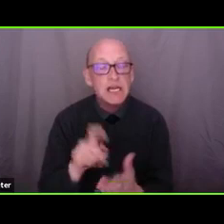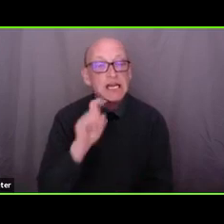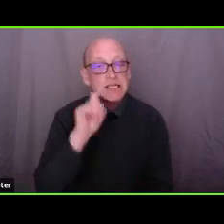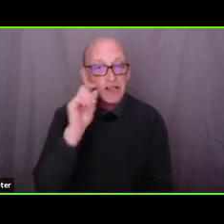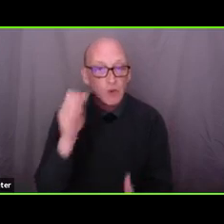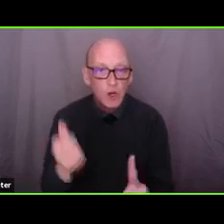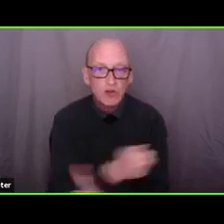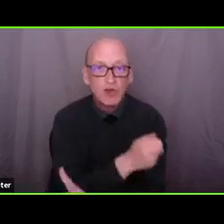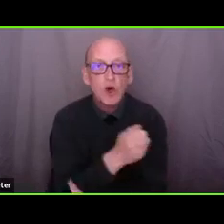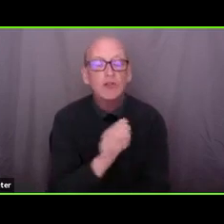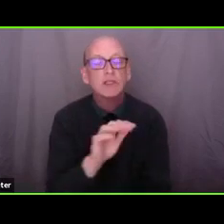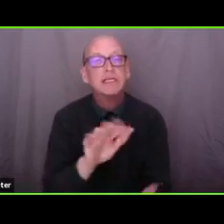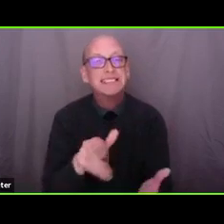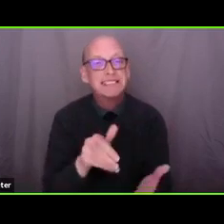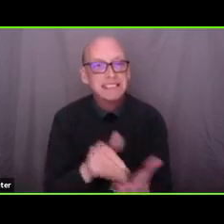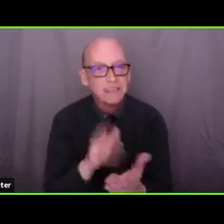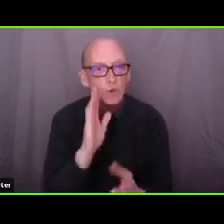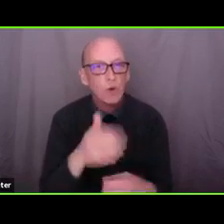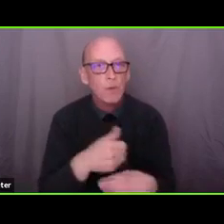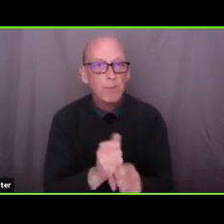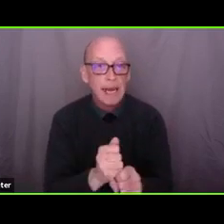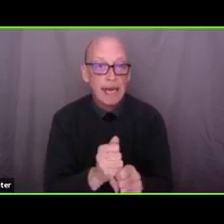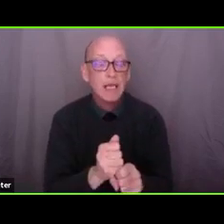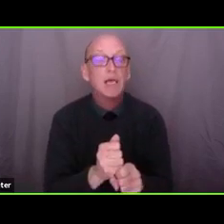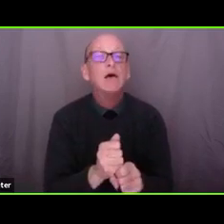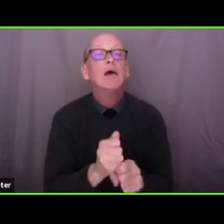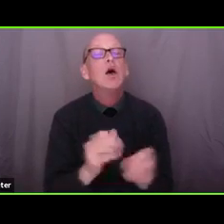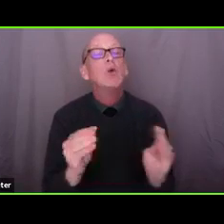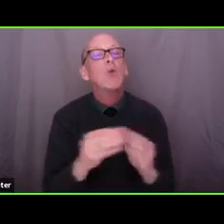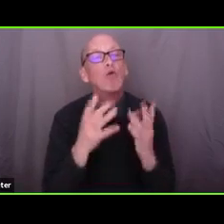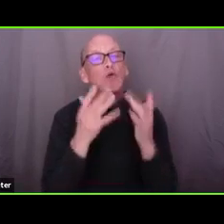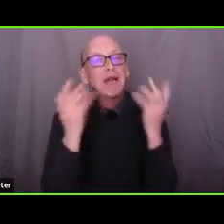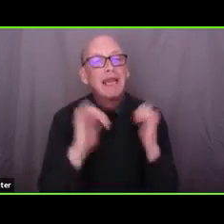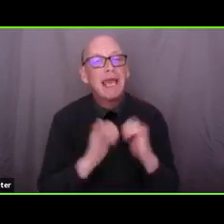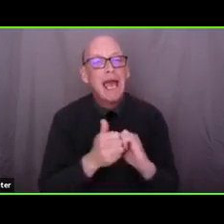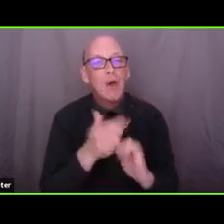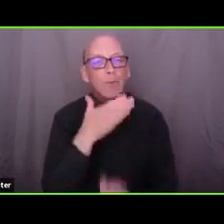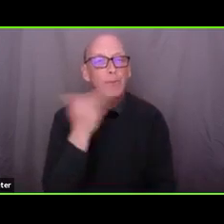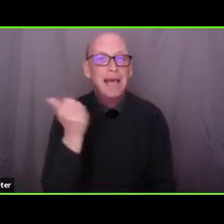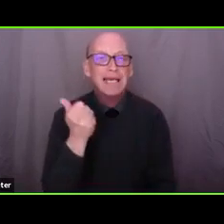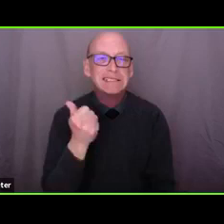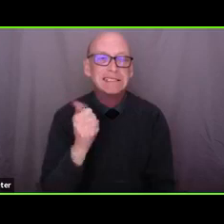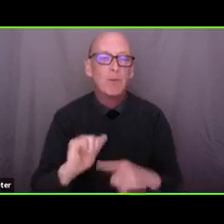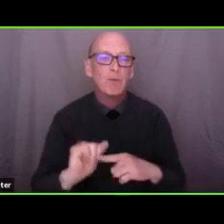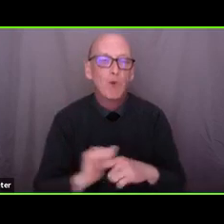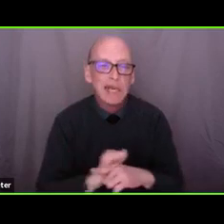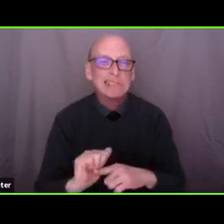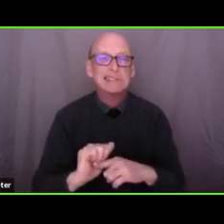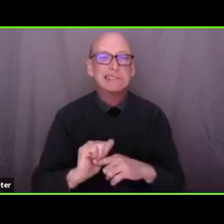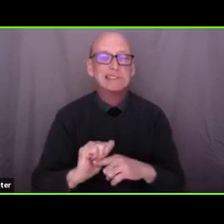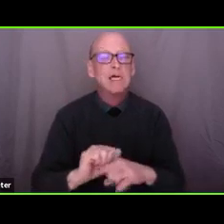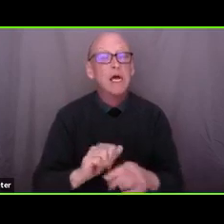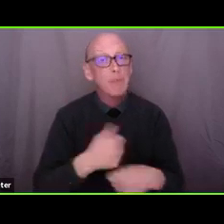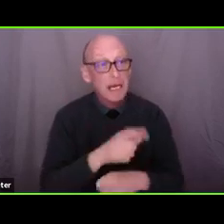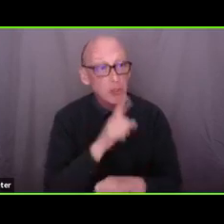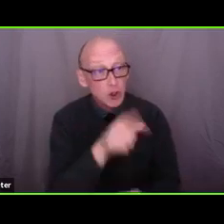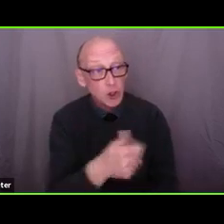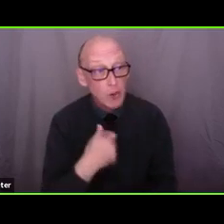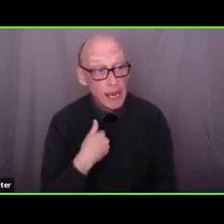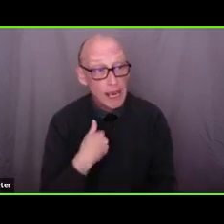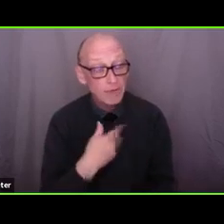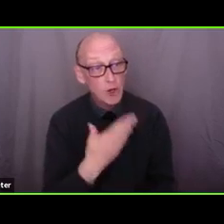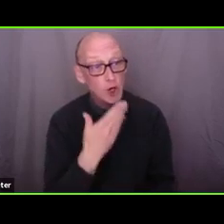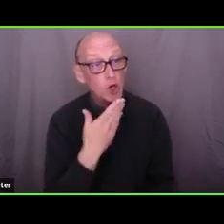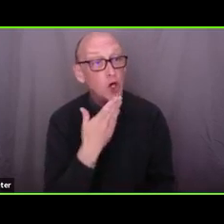will make it on the grounds more friendly, how to best do best practices, from making sure you have unisex